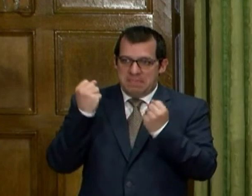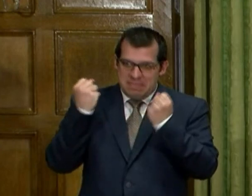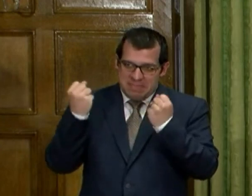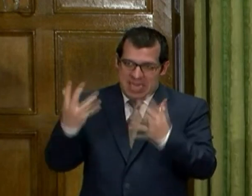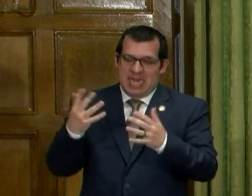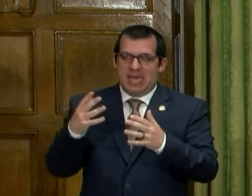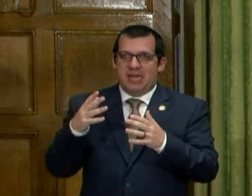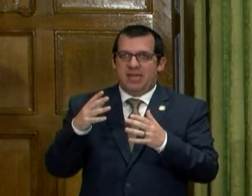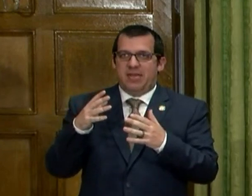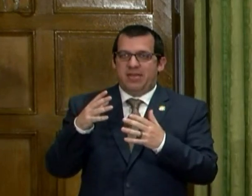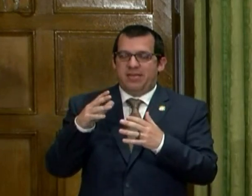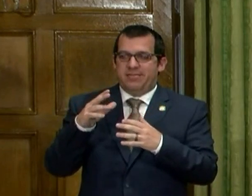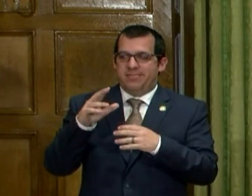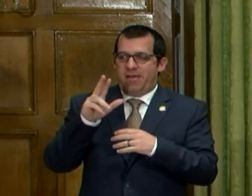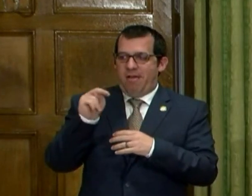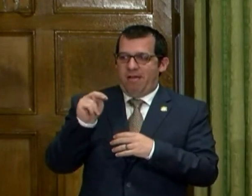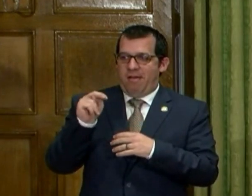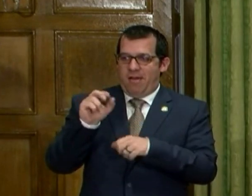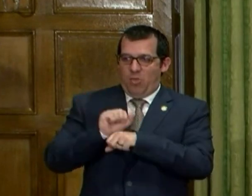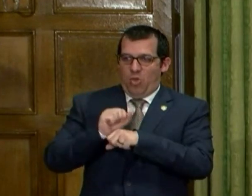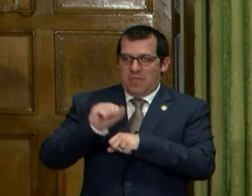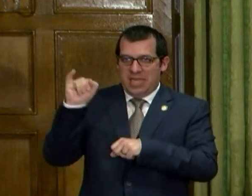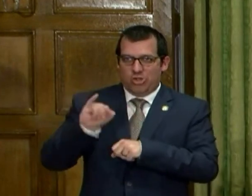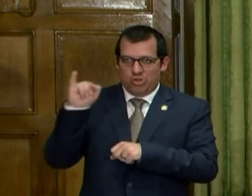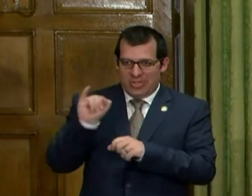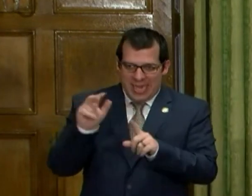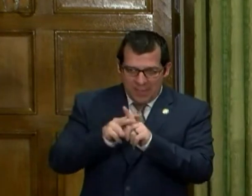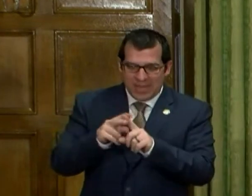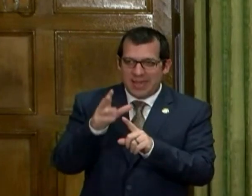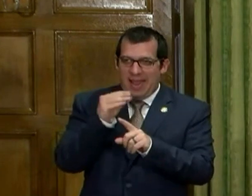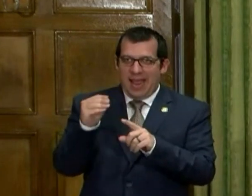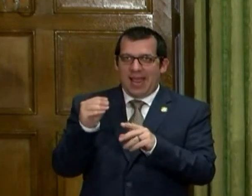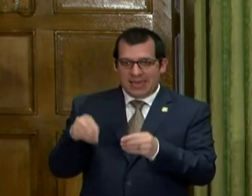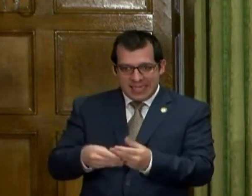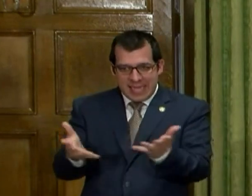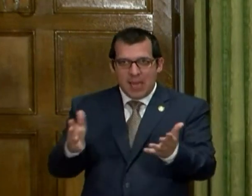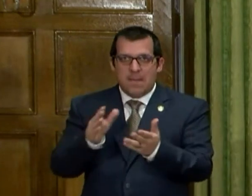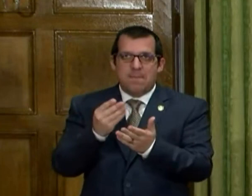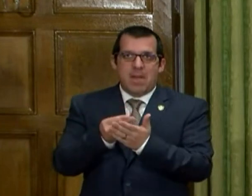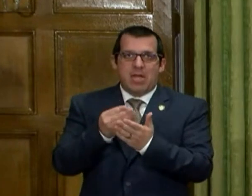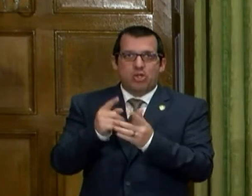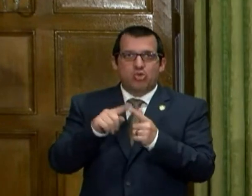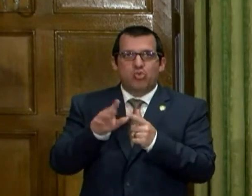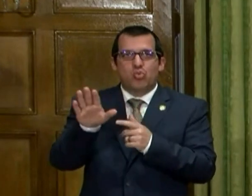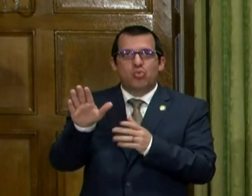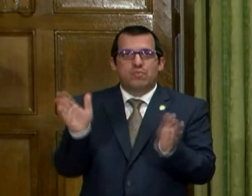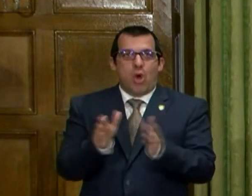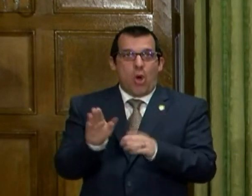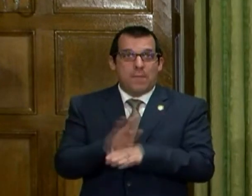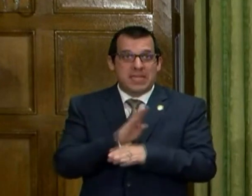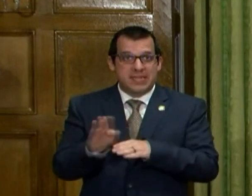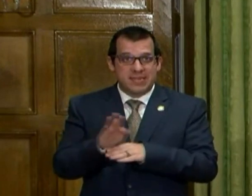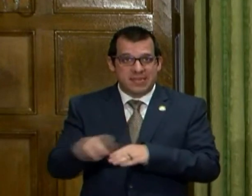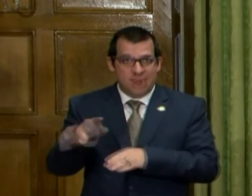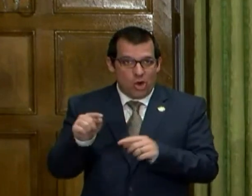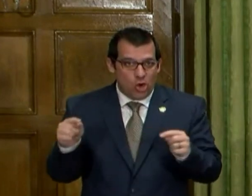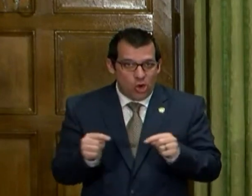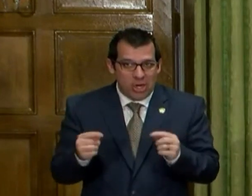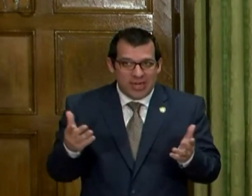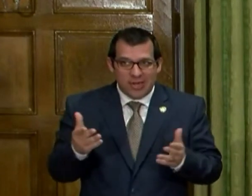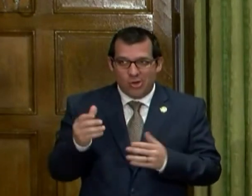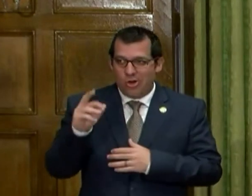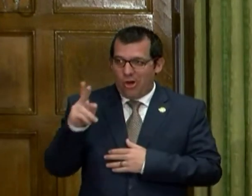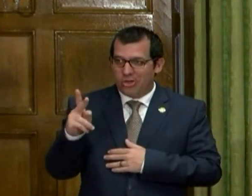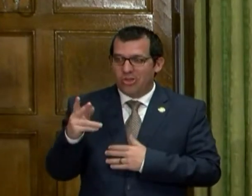unemployment insurance applicants, and also to get money out to the small businesses that are hurting in